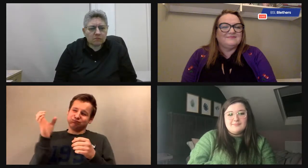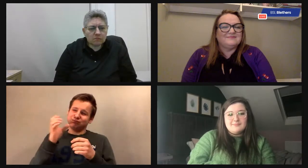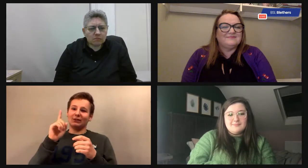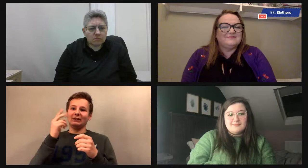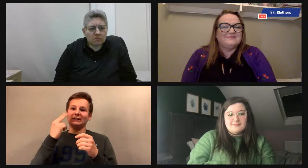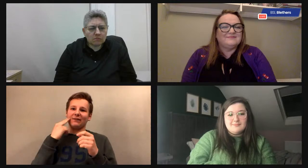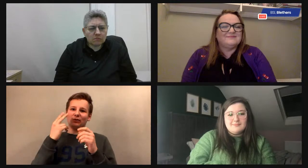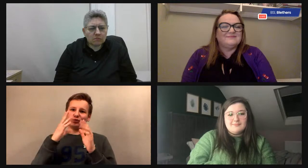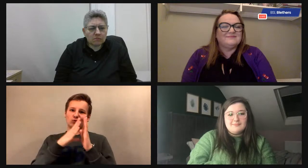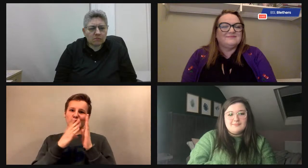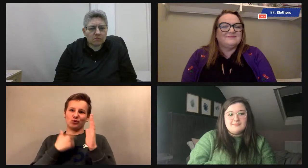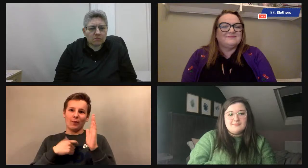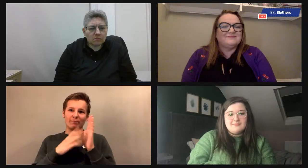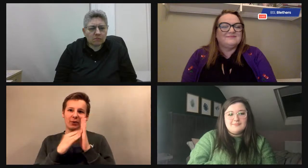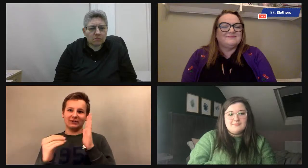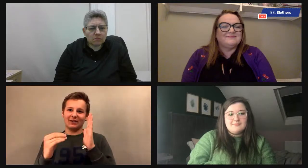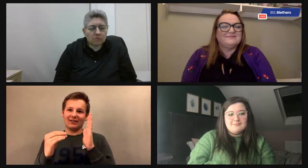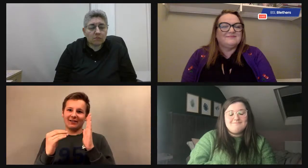I have